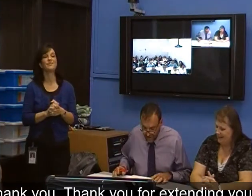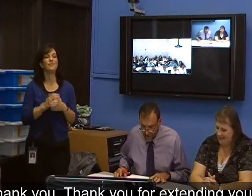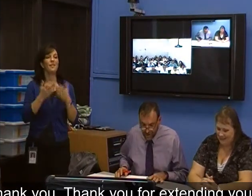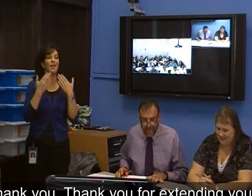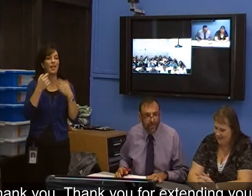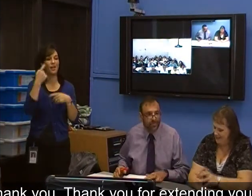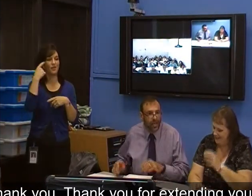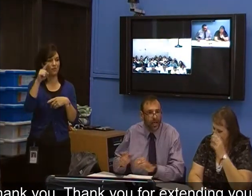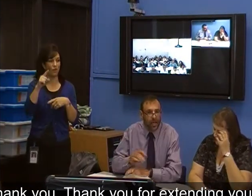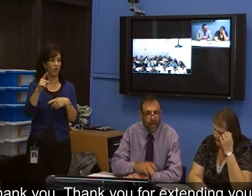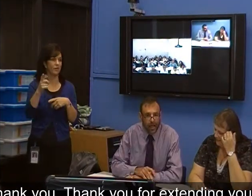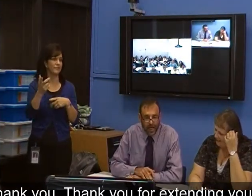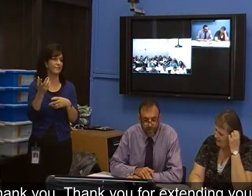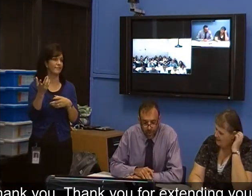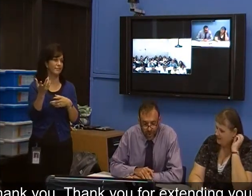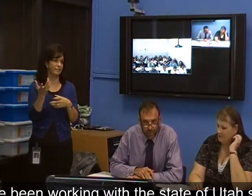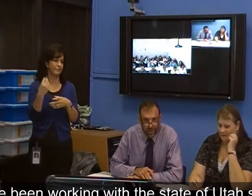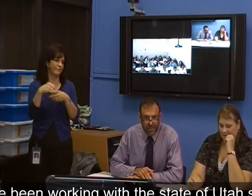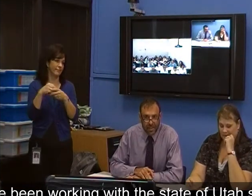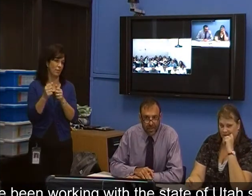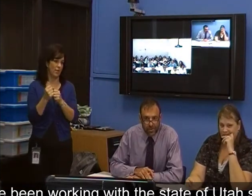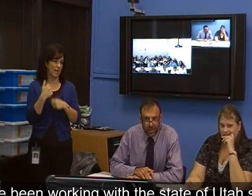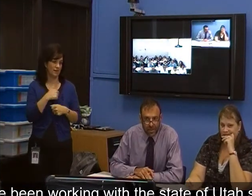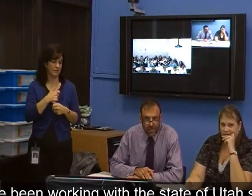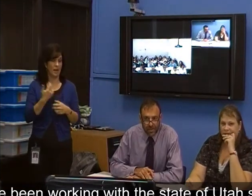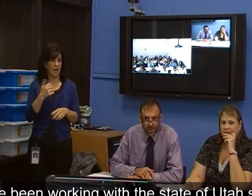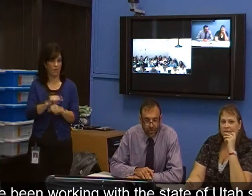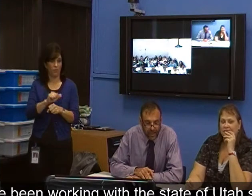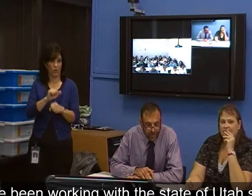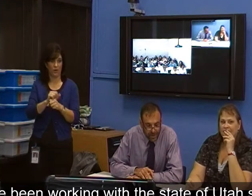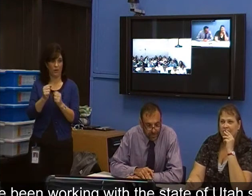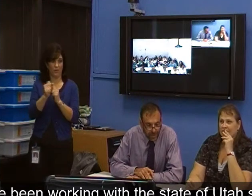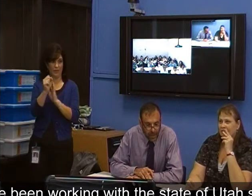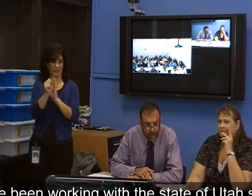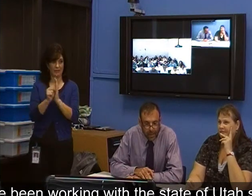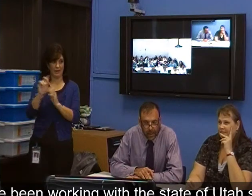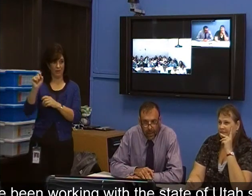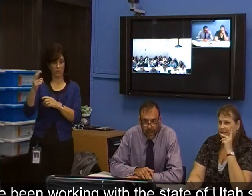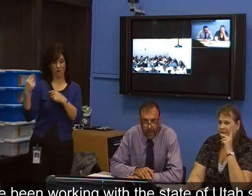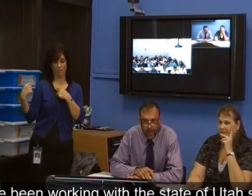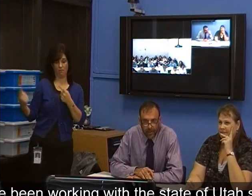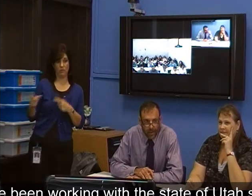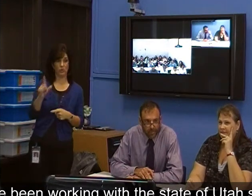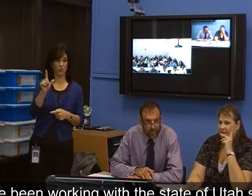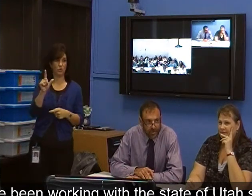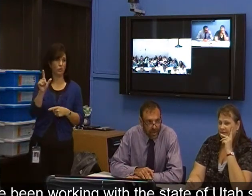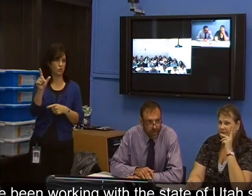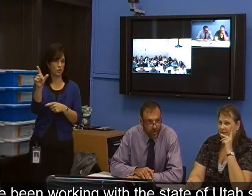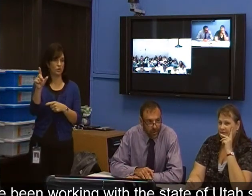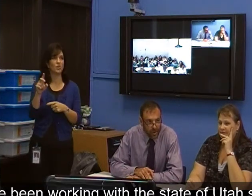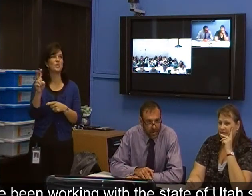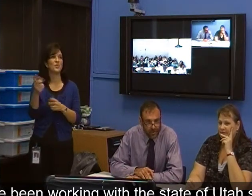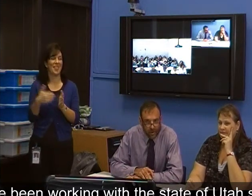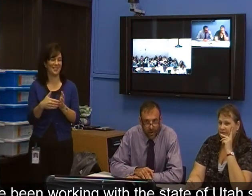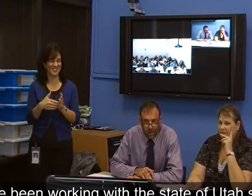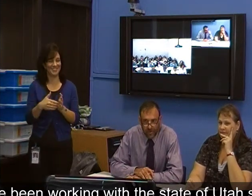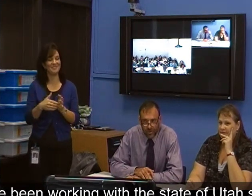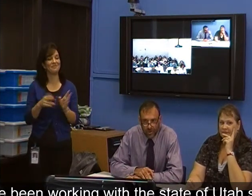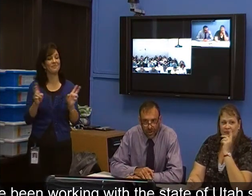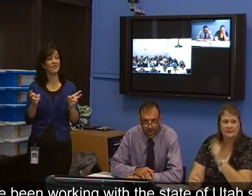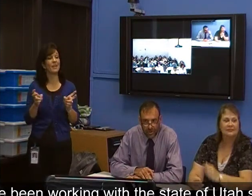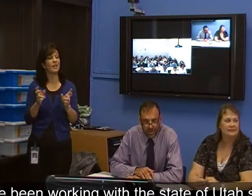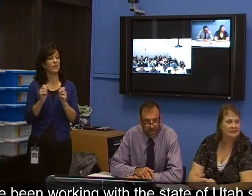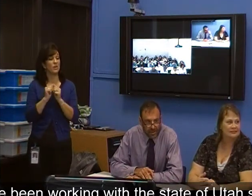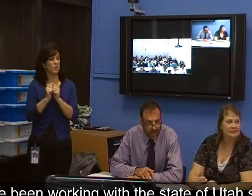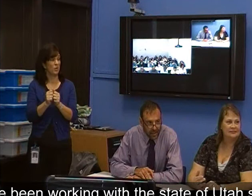thank you for extending your day. I've been working with the state of Utah since 2000, and together with all